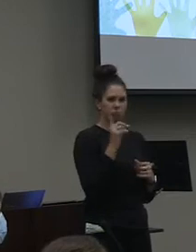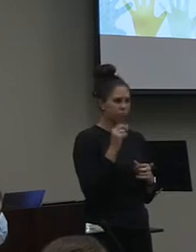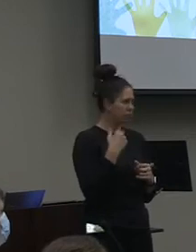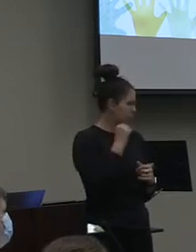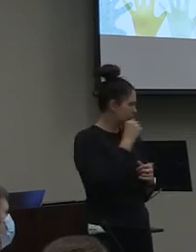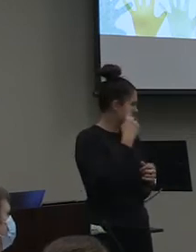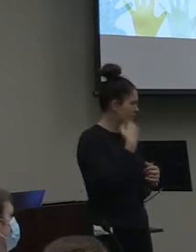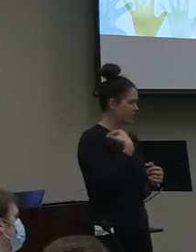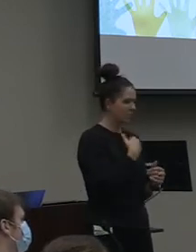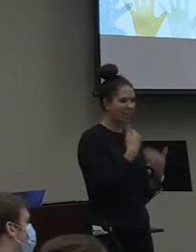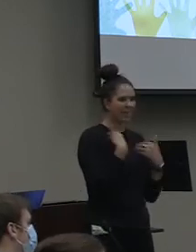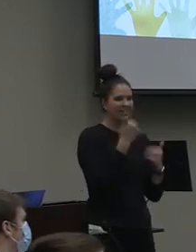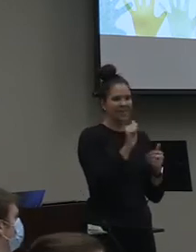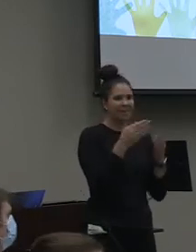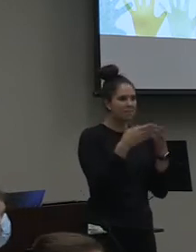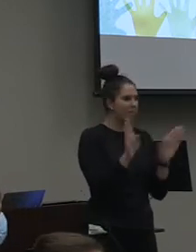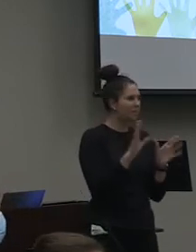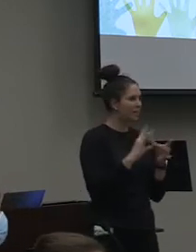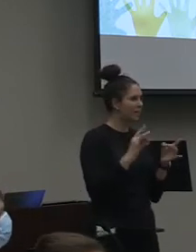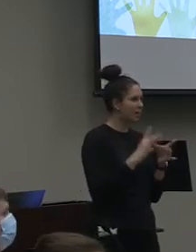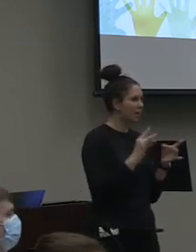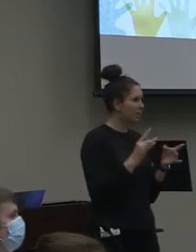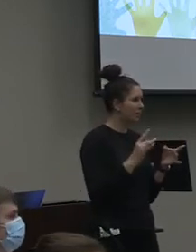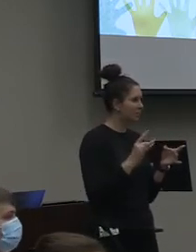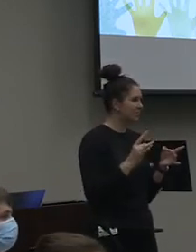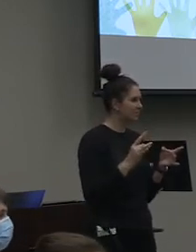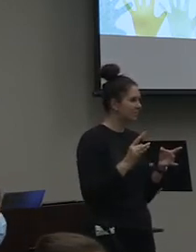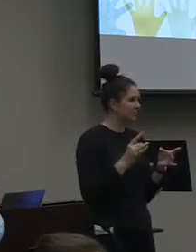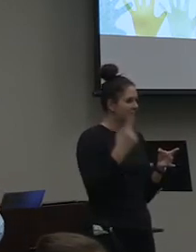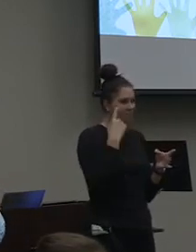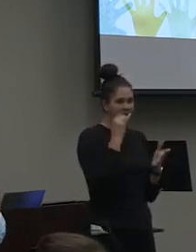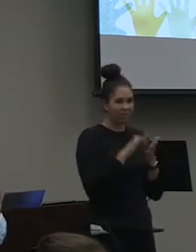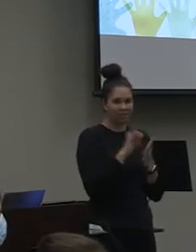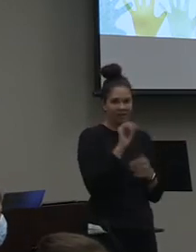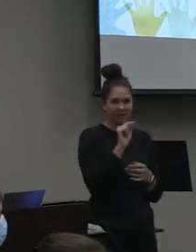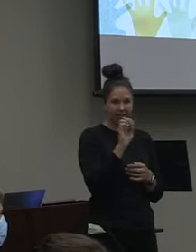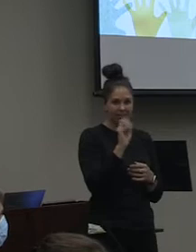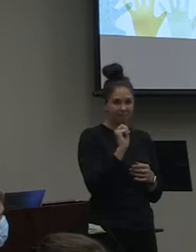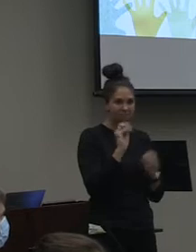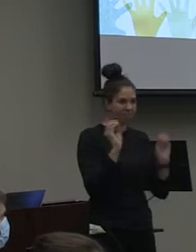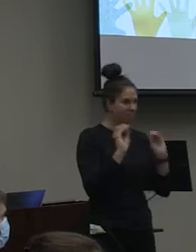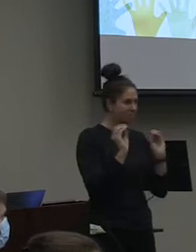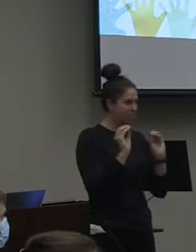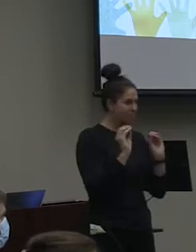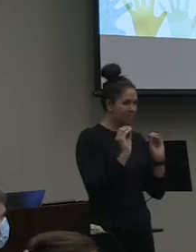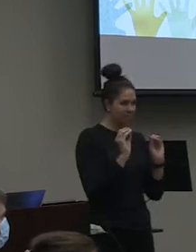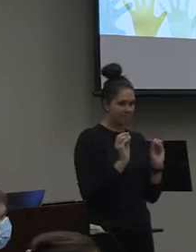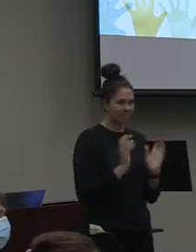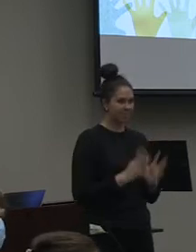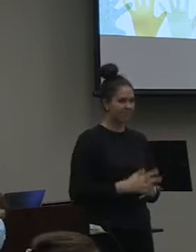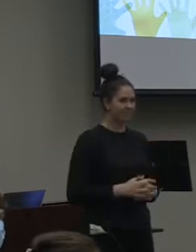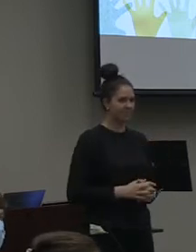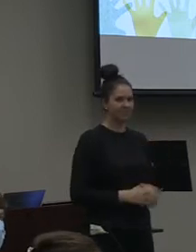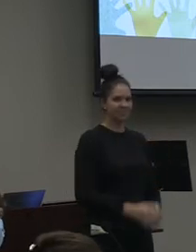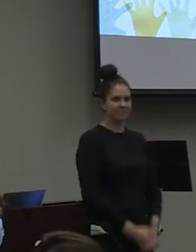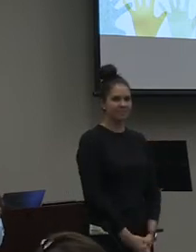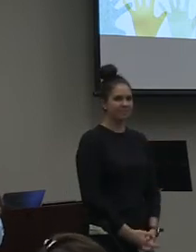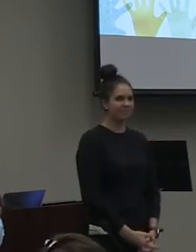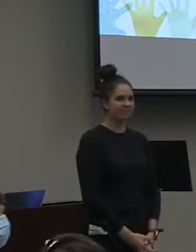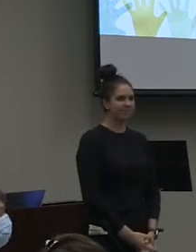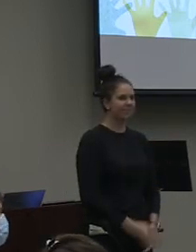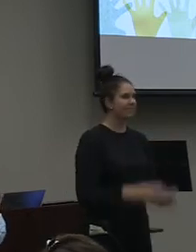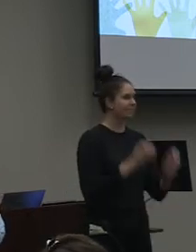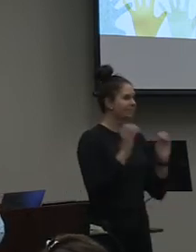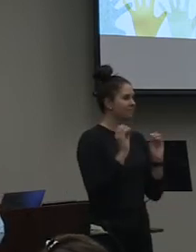I don't think we have any public comment for that item. Nothing has come in. So